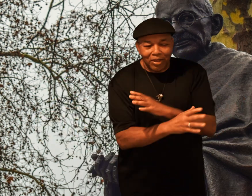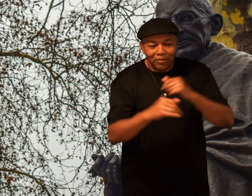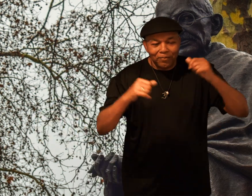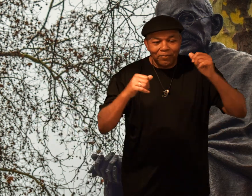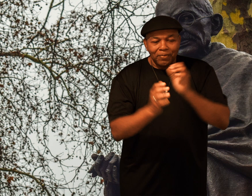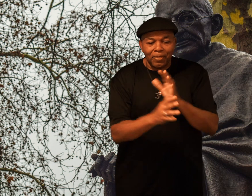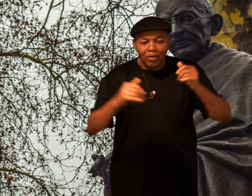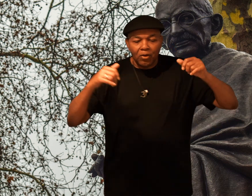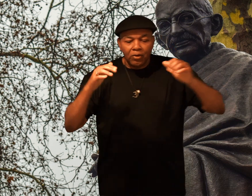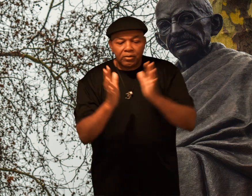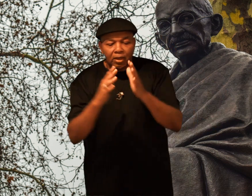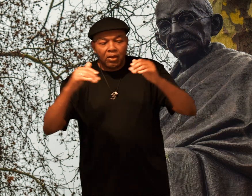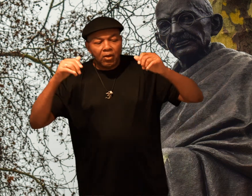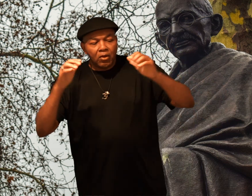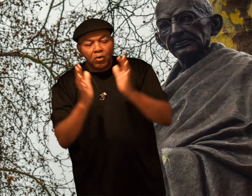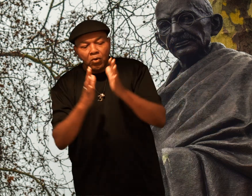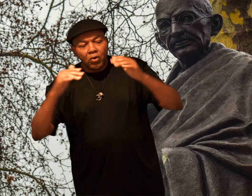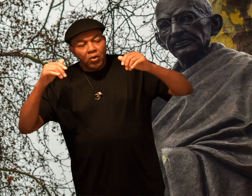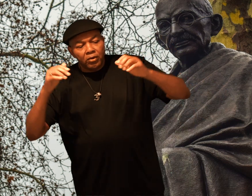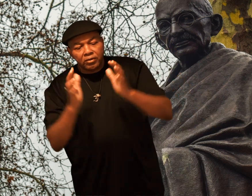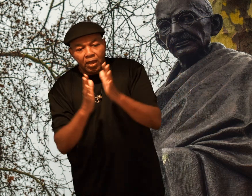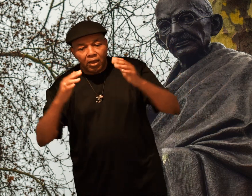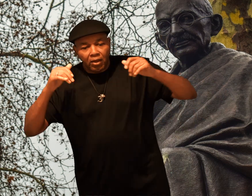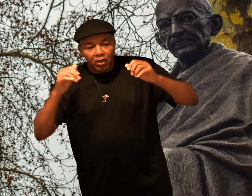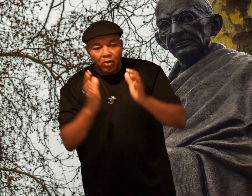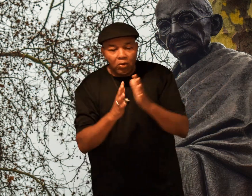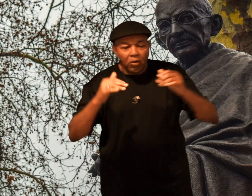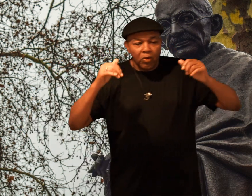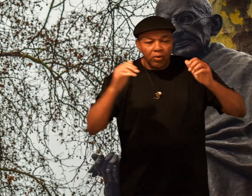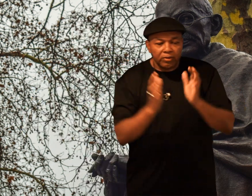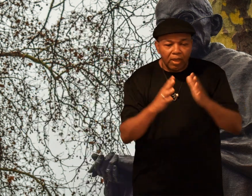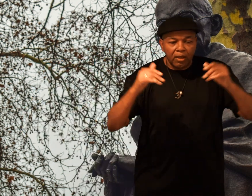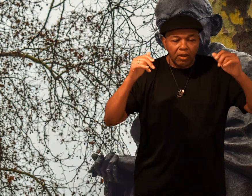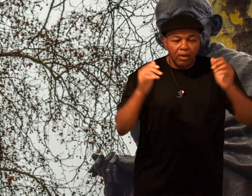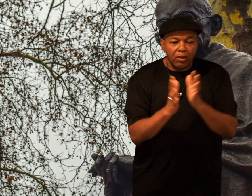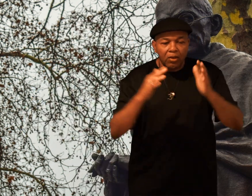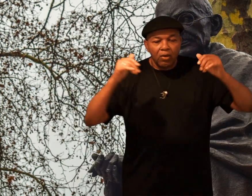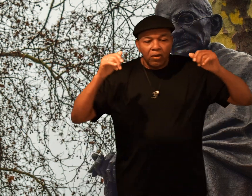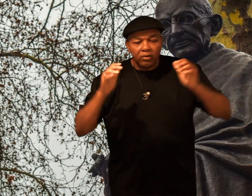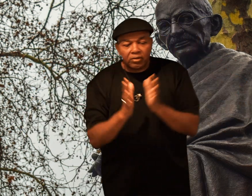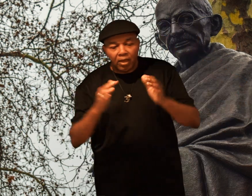Every time I say